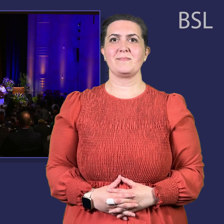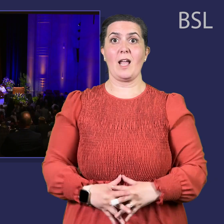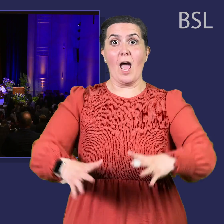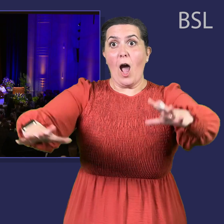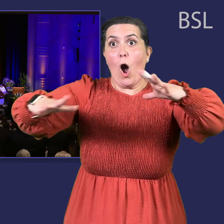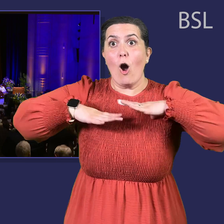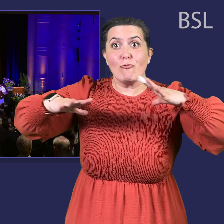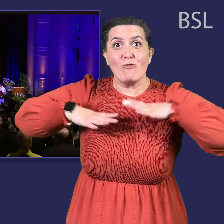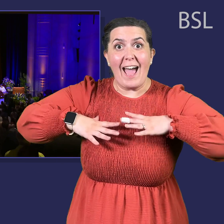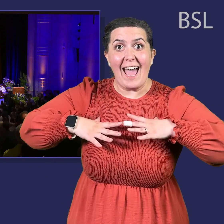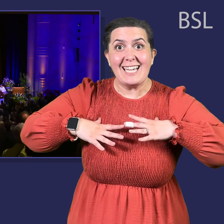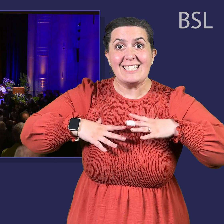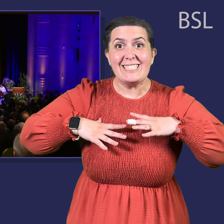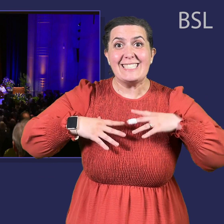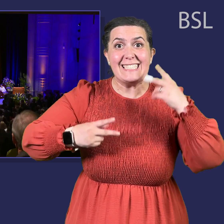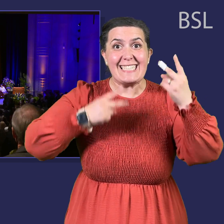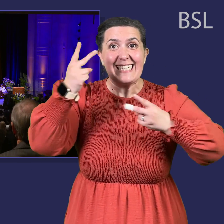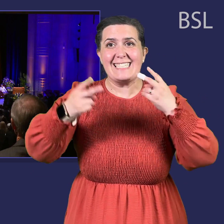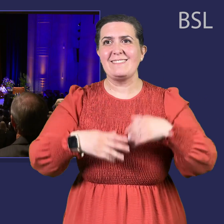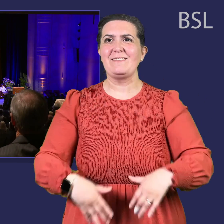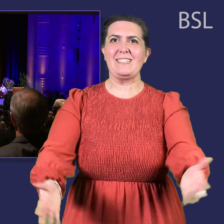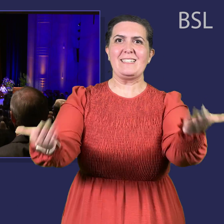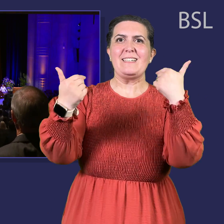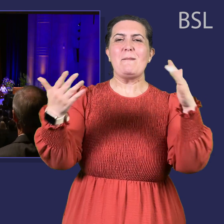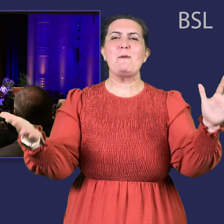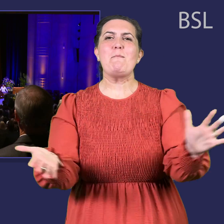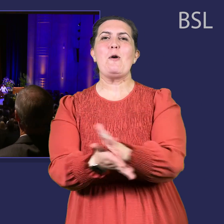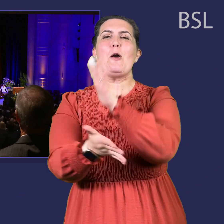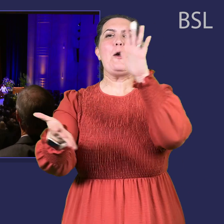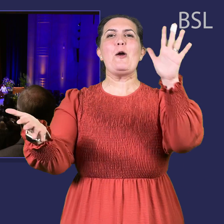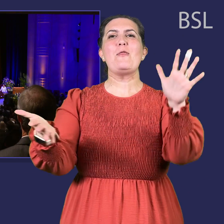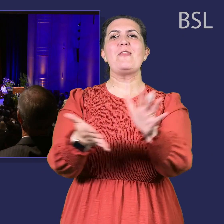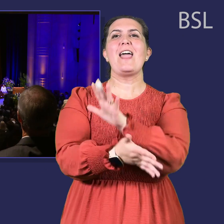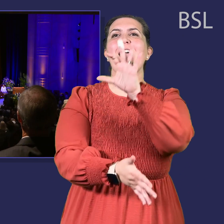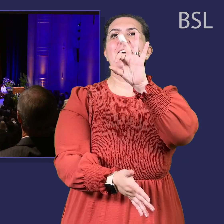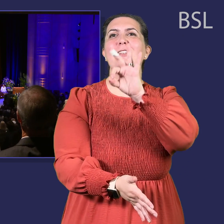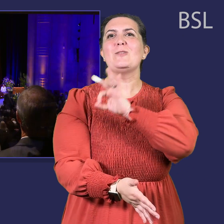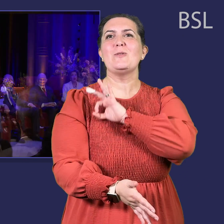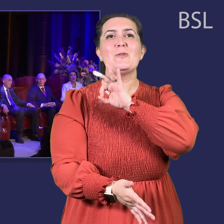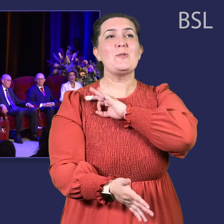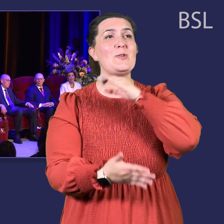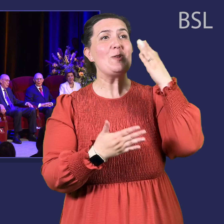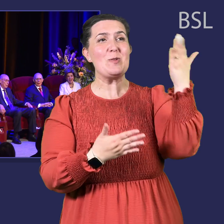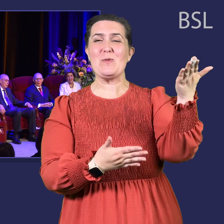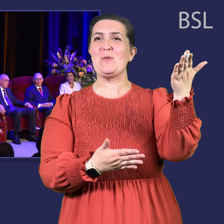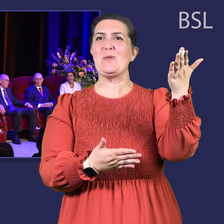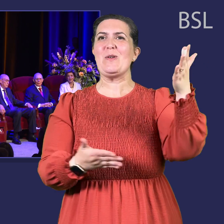All right, everybody join in. Here we go. Happy birthday.